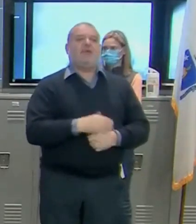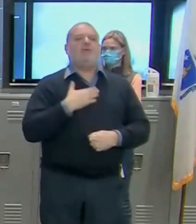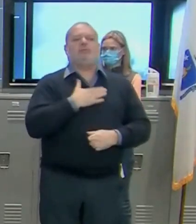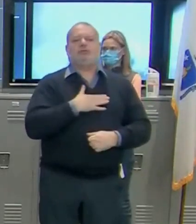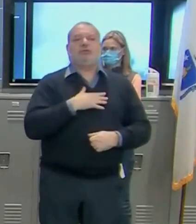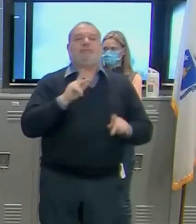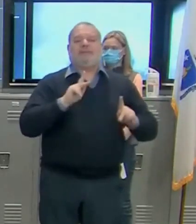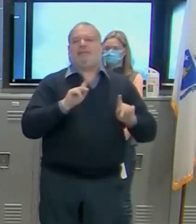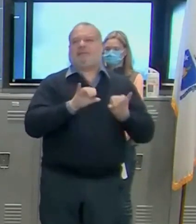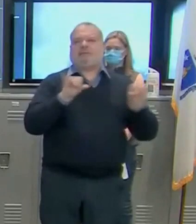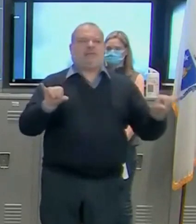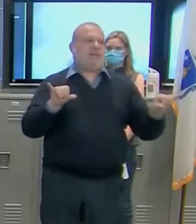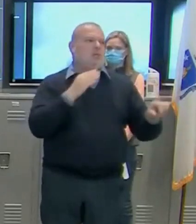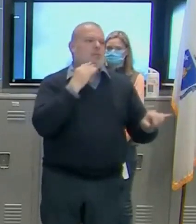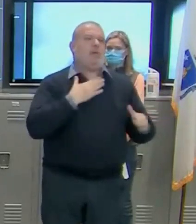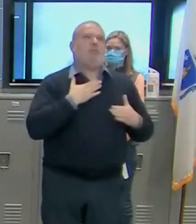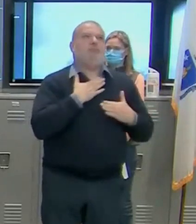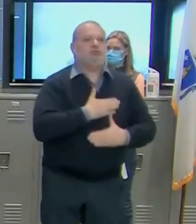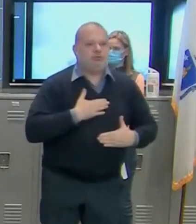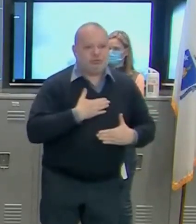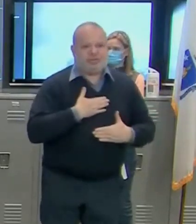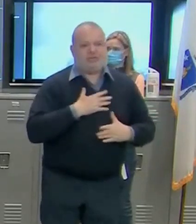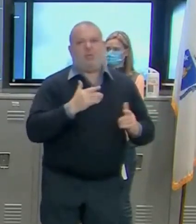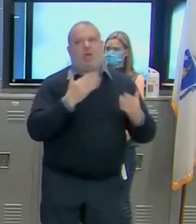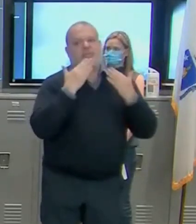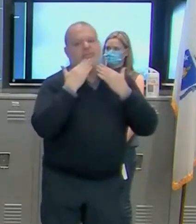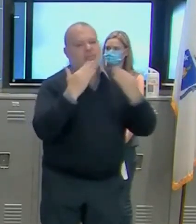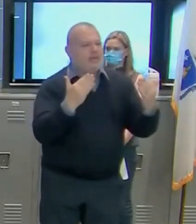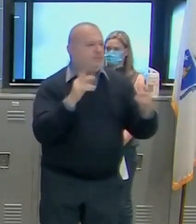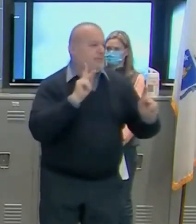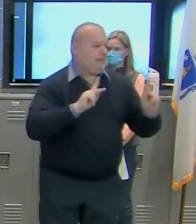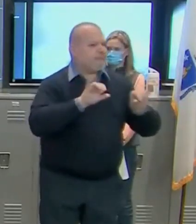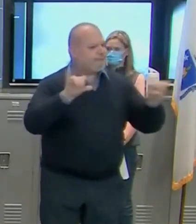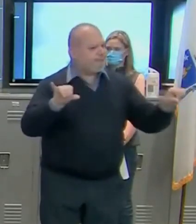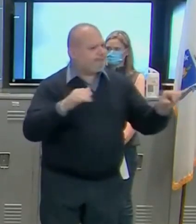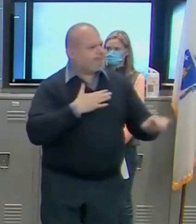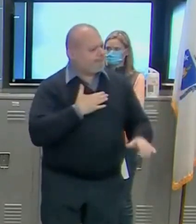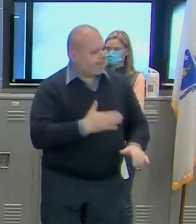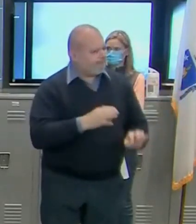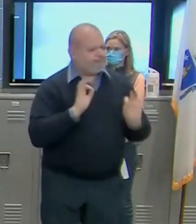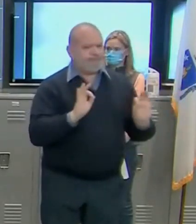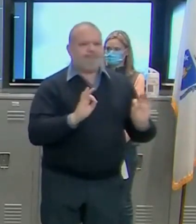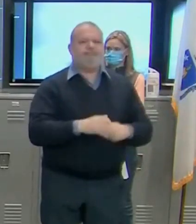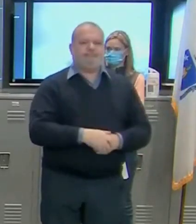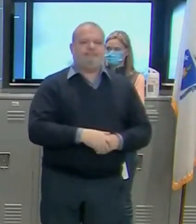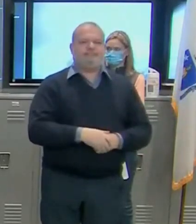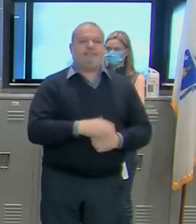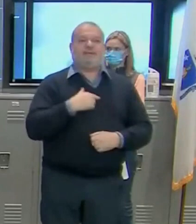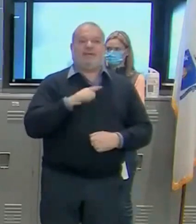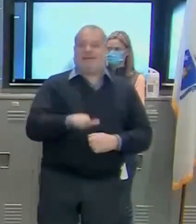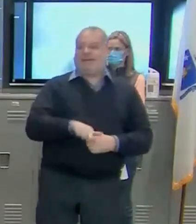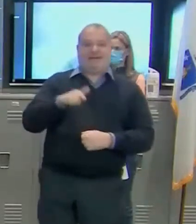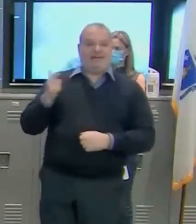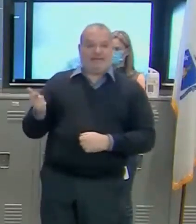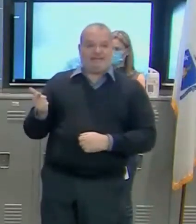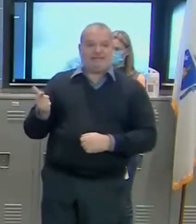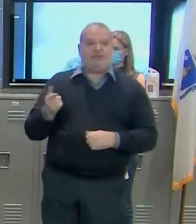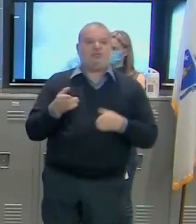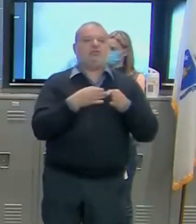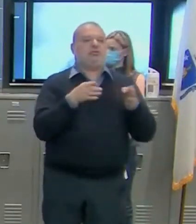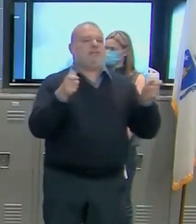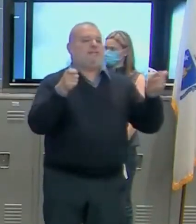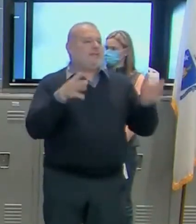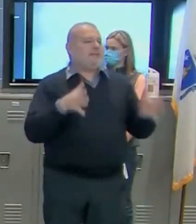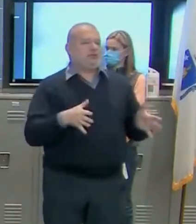today and staying off the roadways and giving our crews the rooms to operate. So next, I'd like to introduce General Manager Steve Poftak to talk